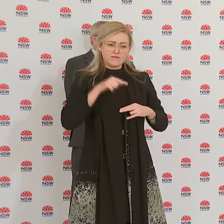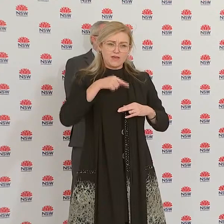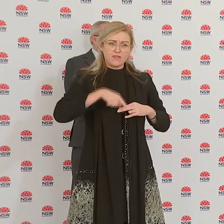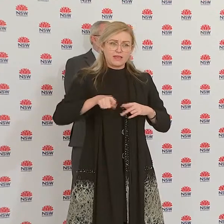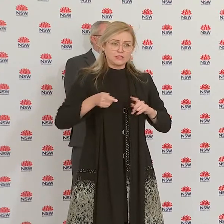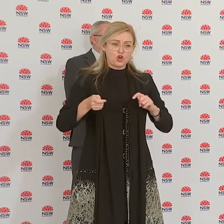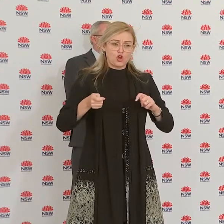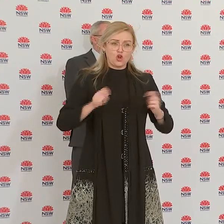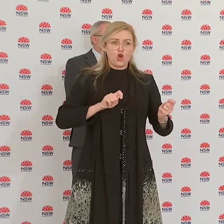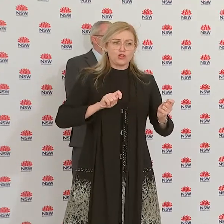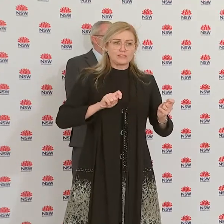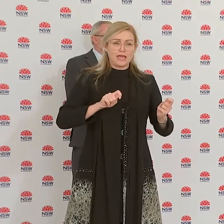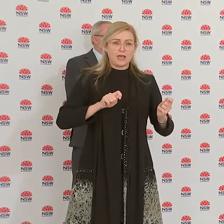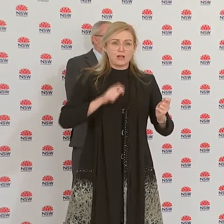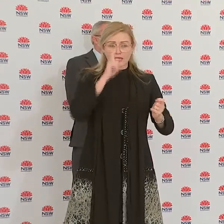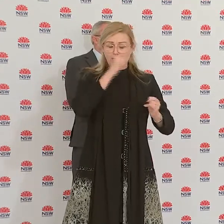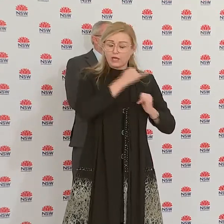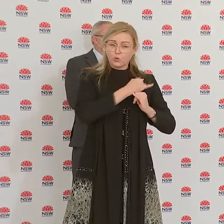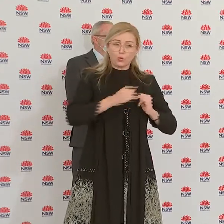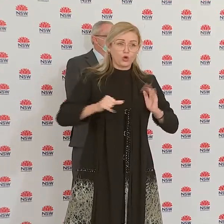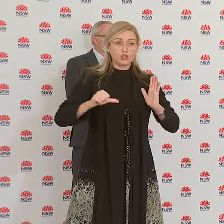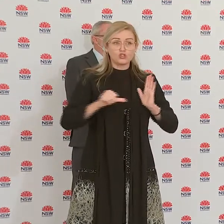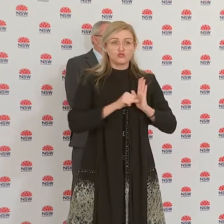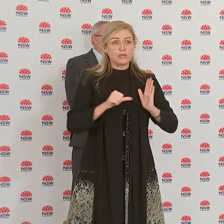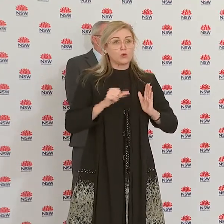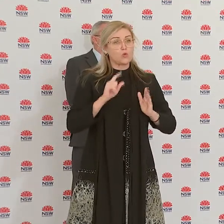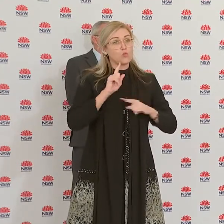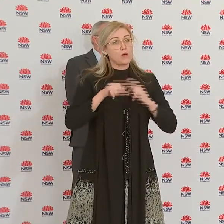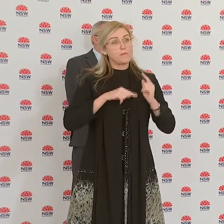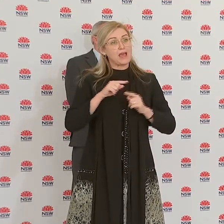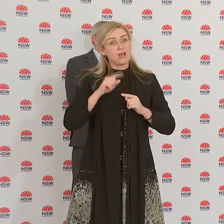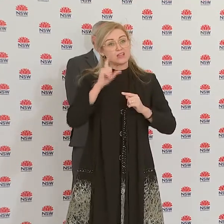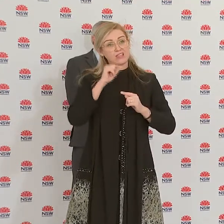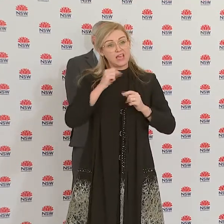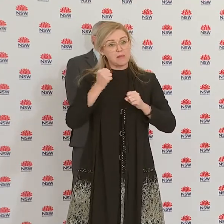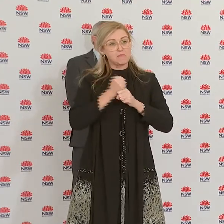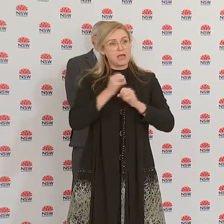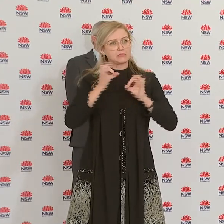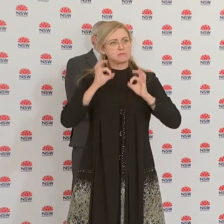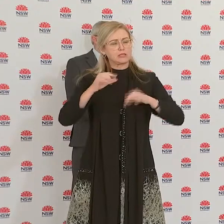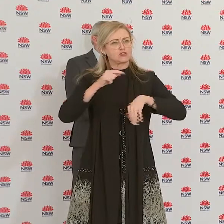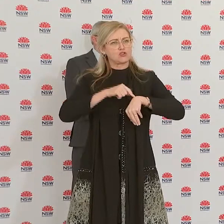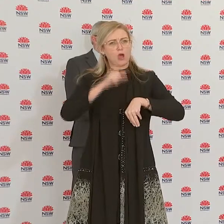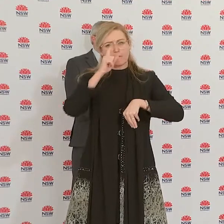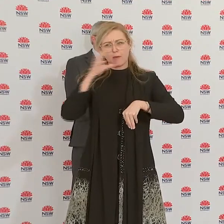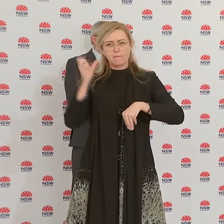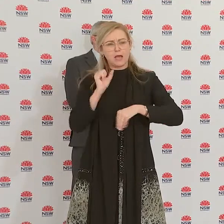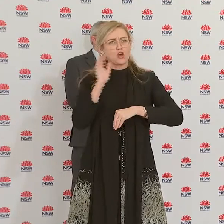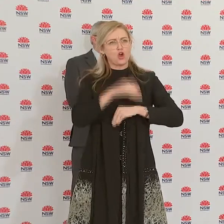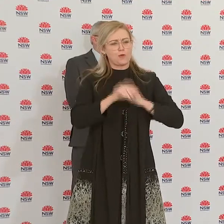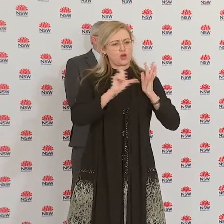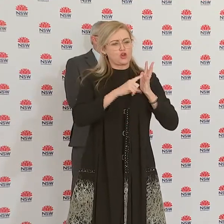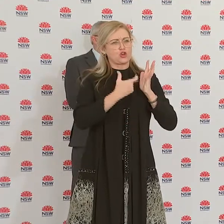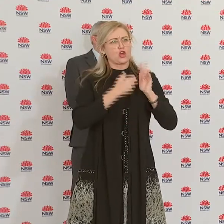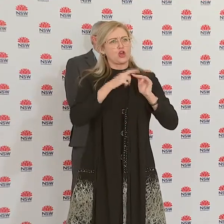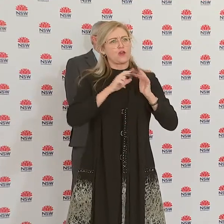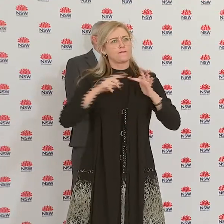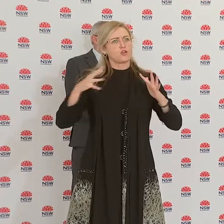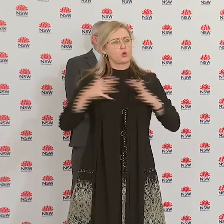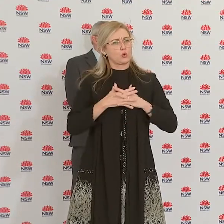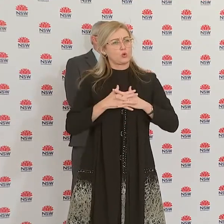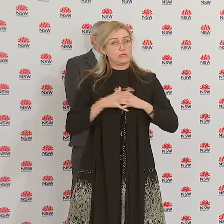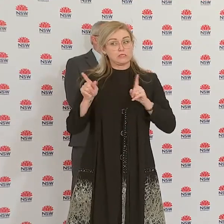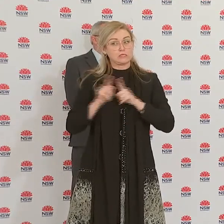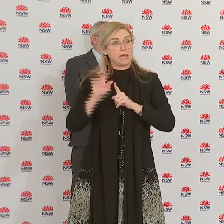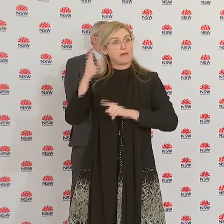including curfews, as Victoria did? And Premier, can you rule out school being out for the rest of the year? So I in think terms of 5-day